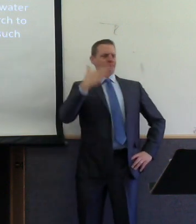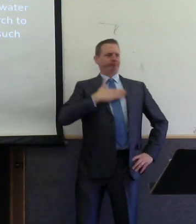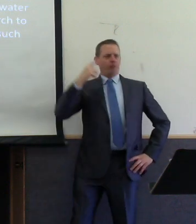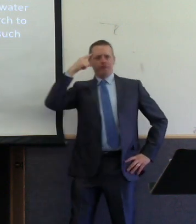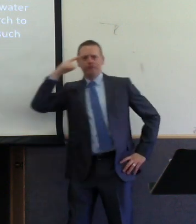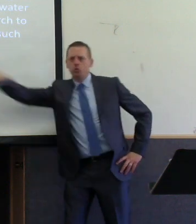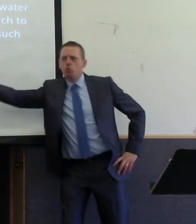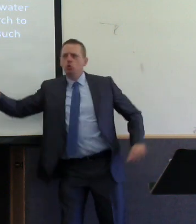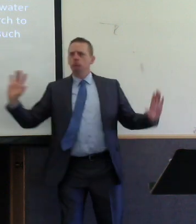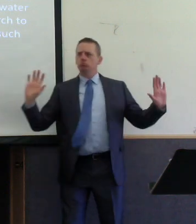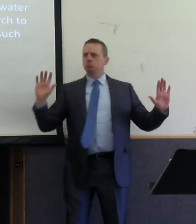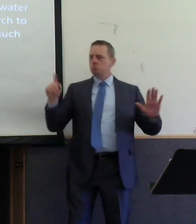providing true love to your wife.